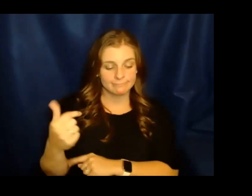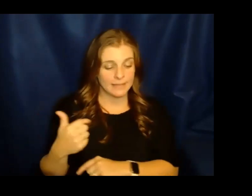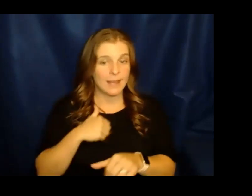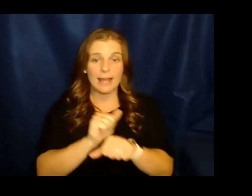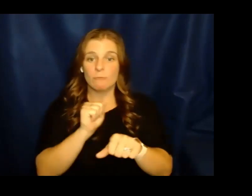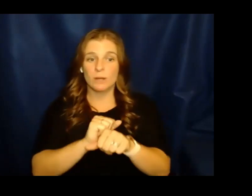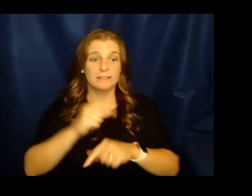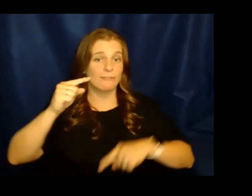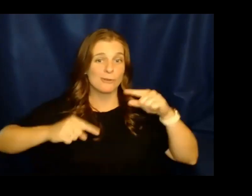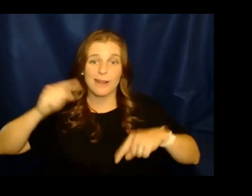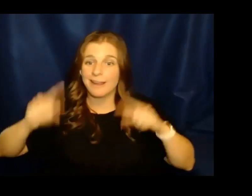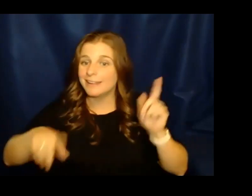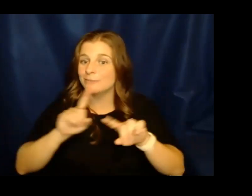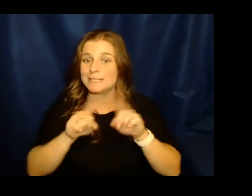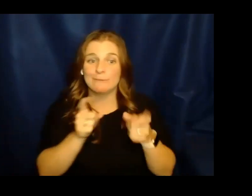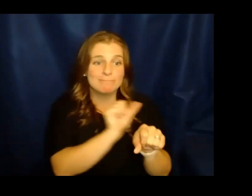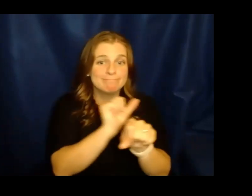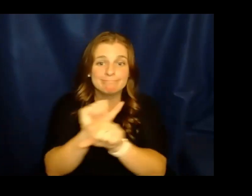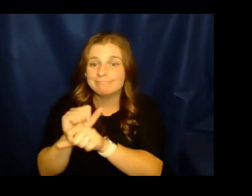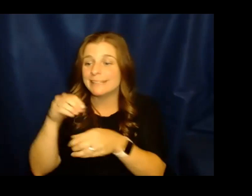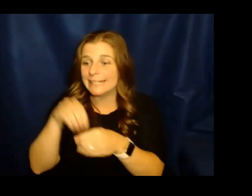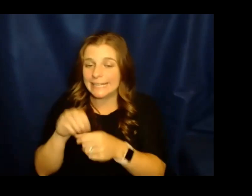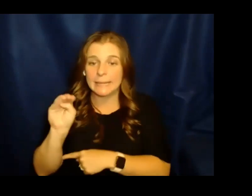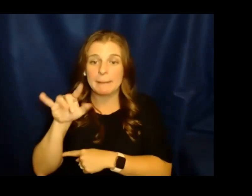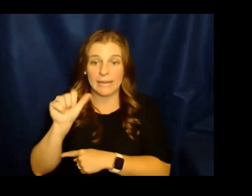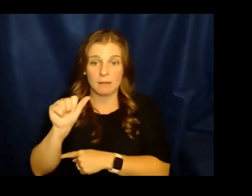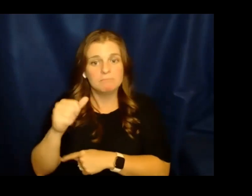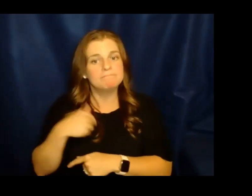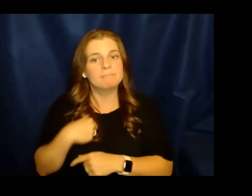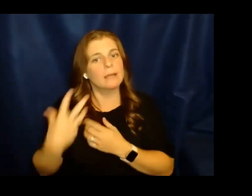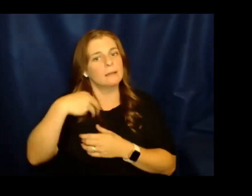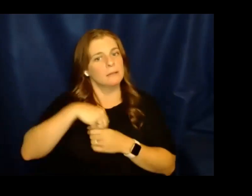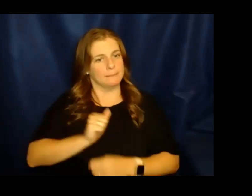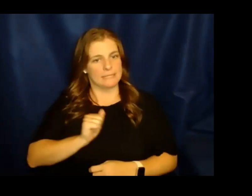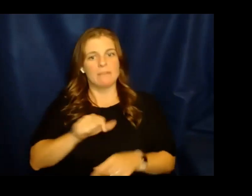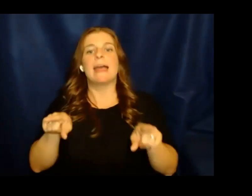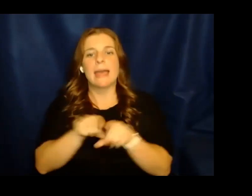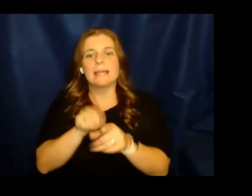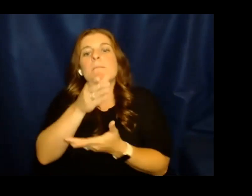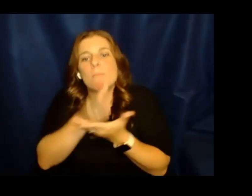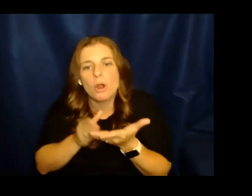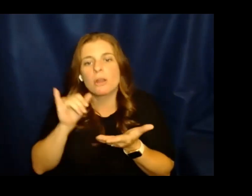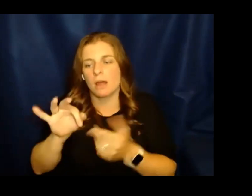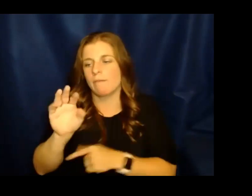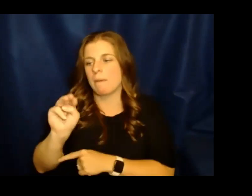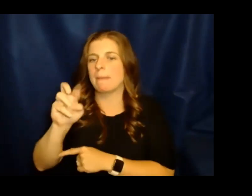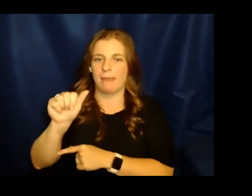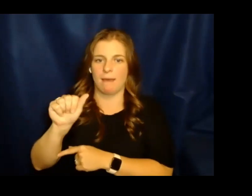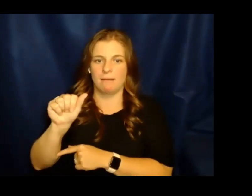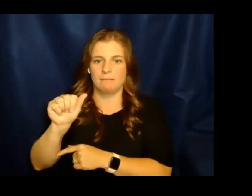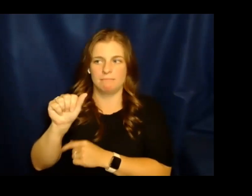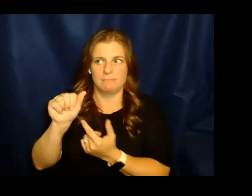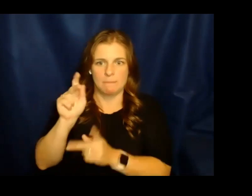different capacities in the media, and I include myself as a part of the media landscape, people who are driving the